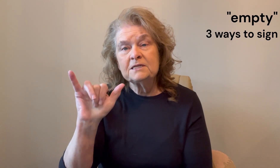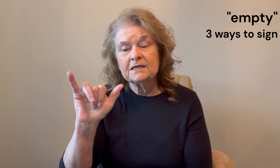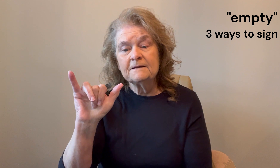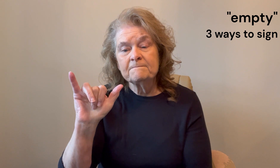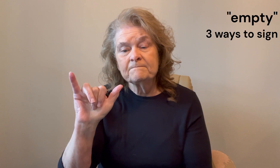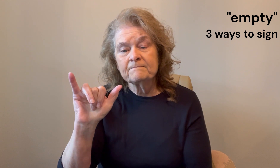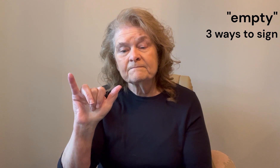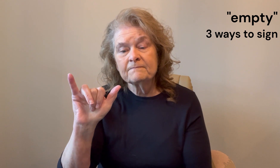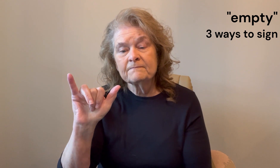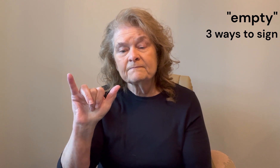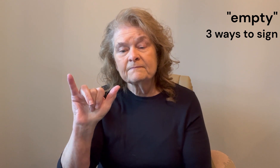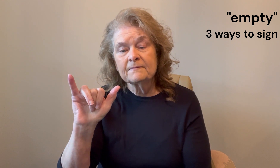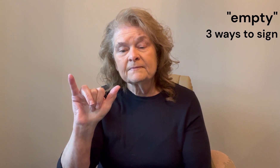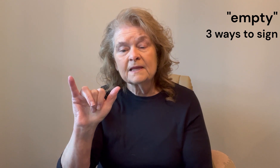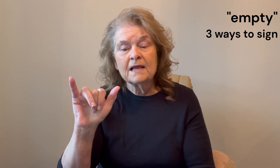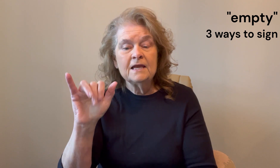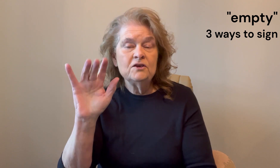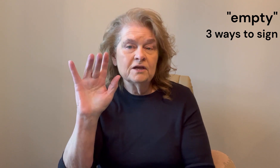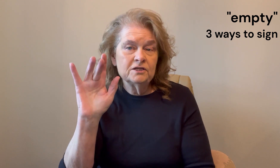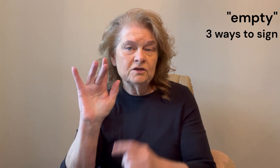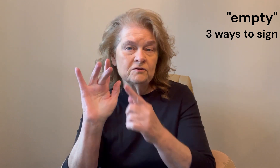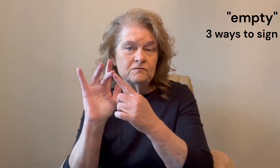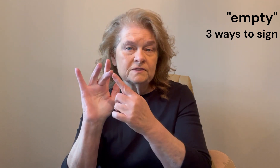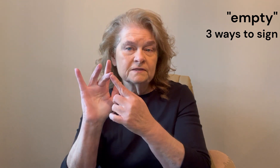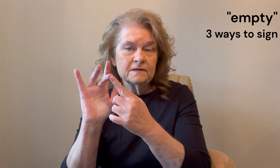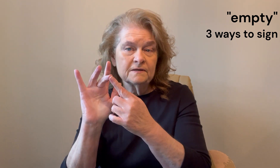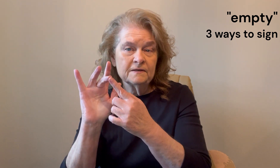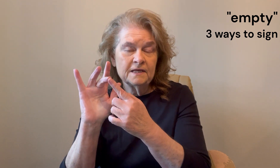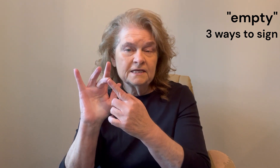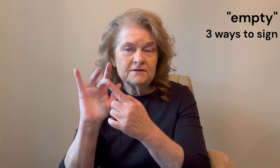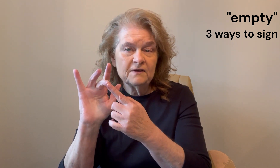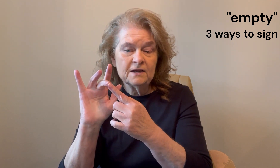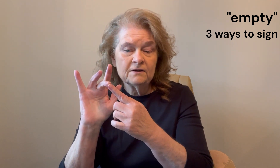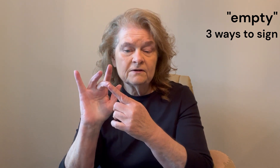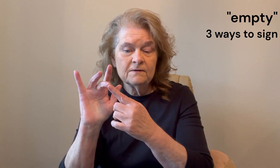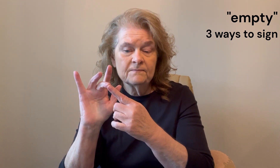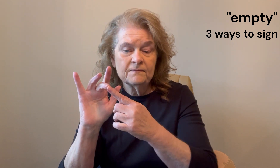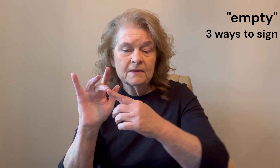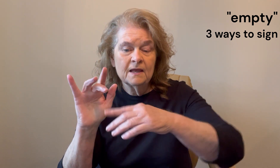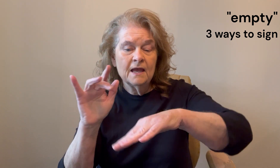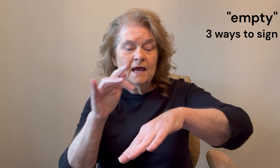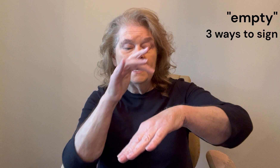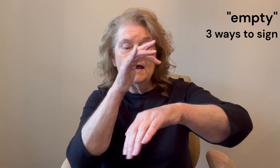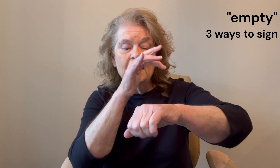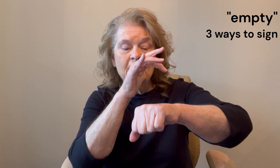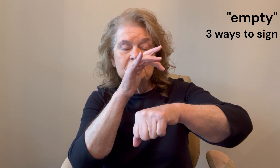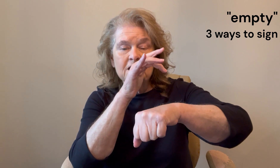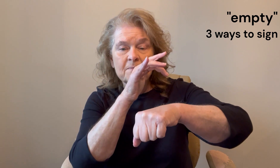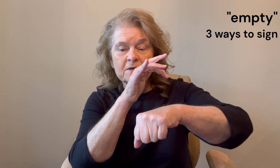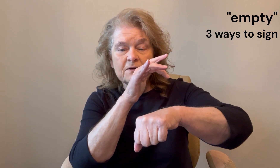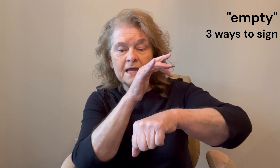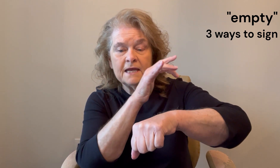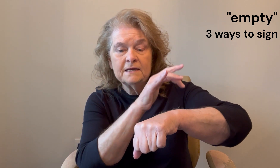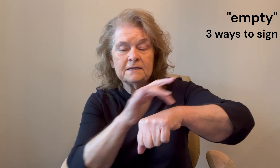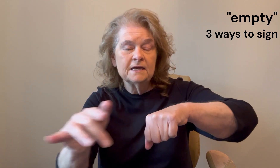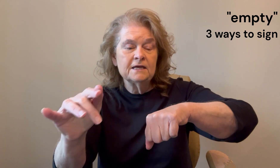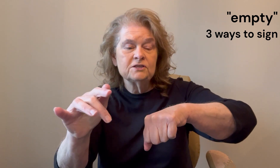empty. You can use this finger on top of your hand and just